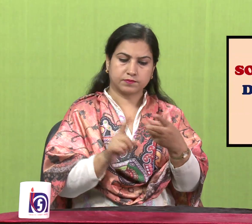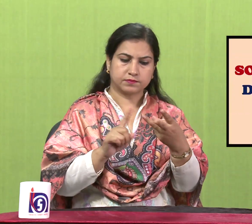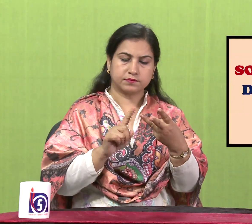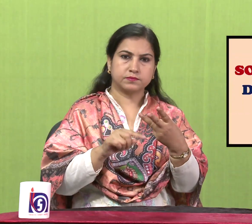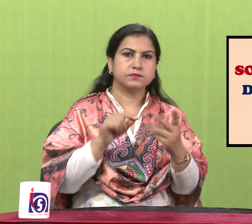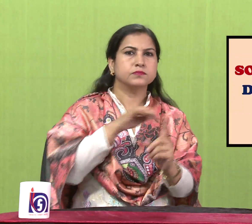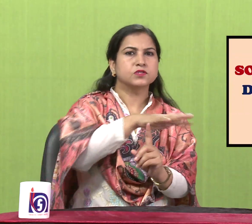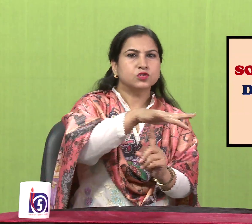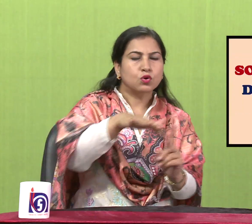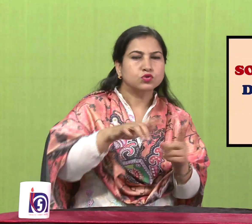socio-economic development,